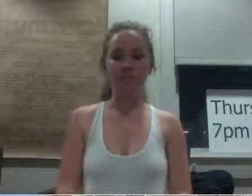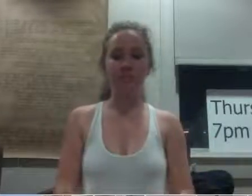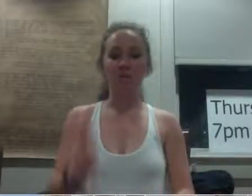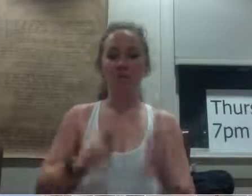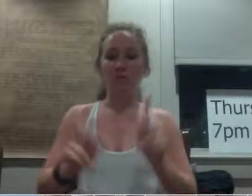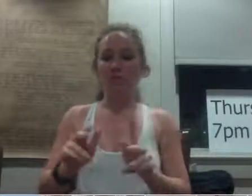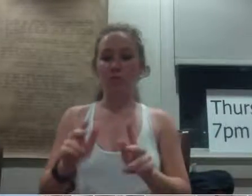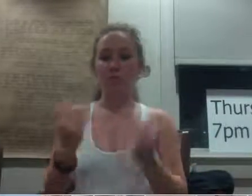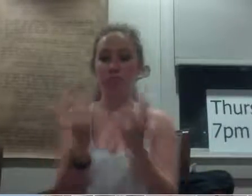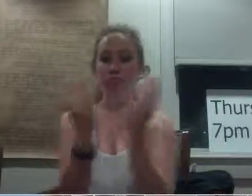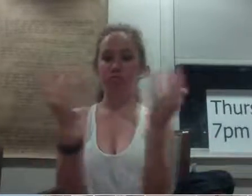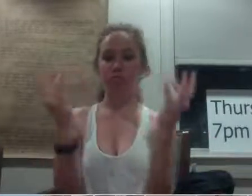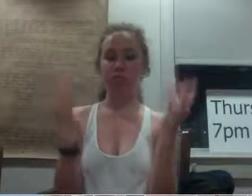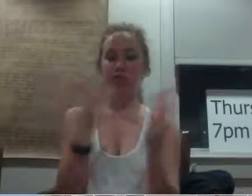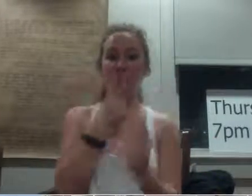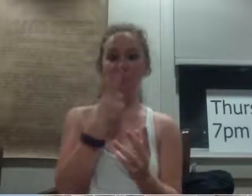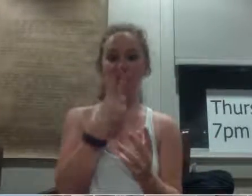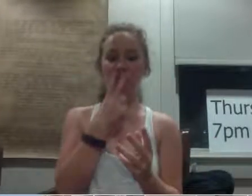It's harder to do activities.